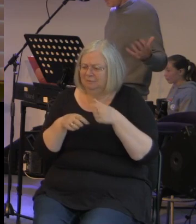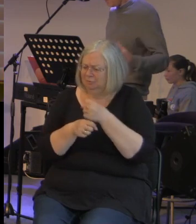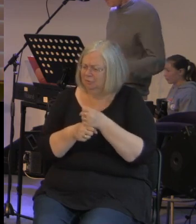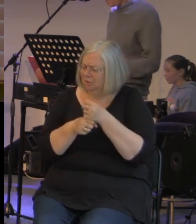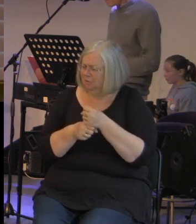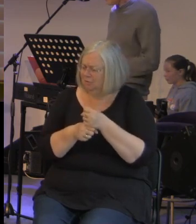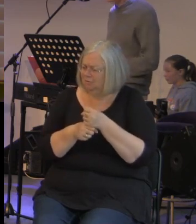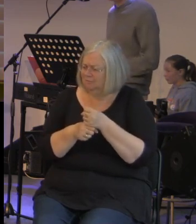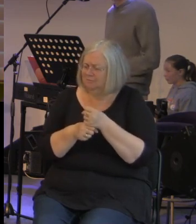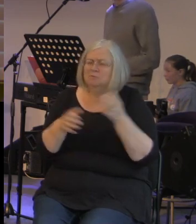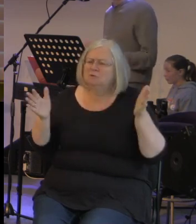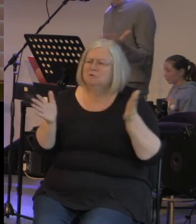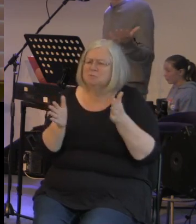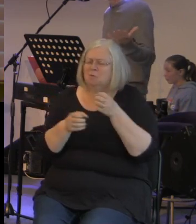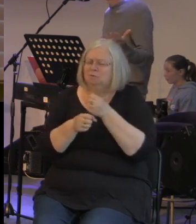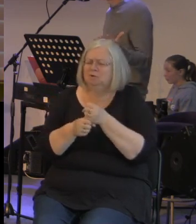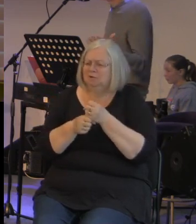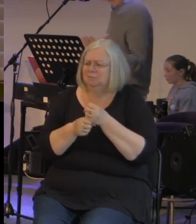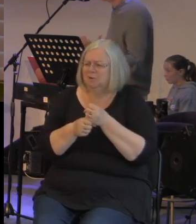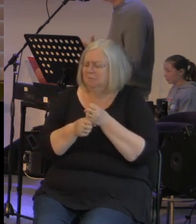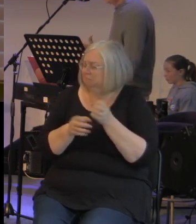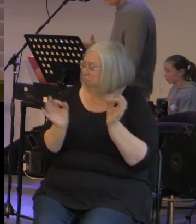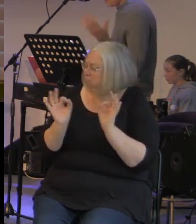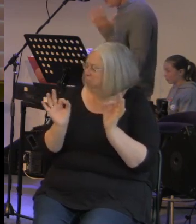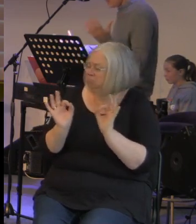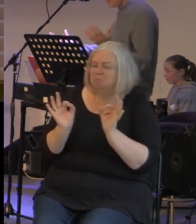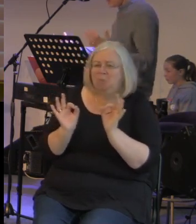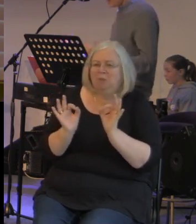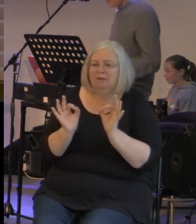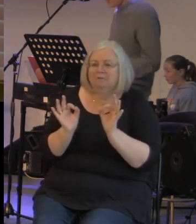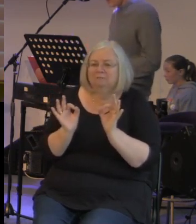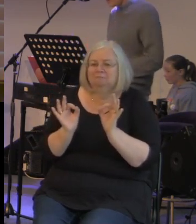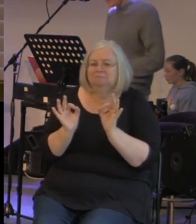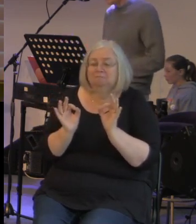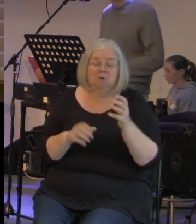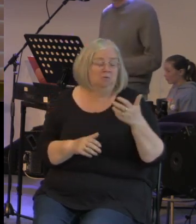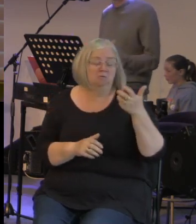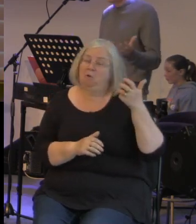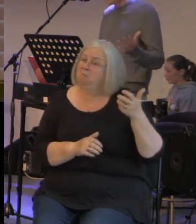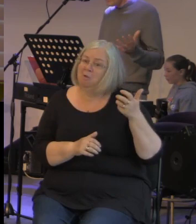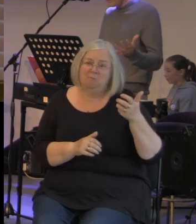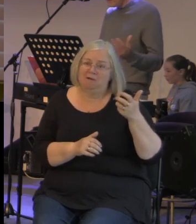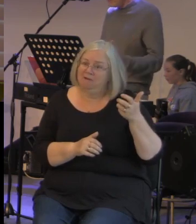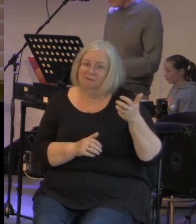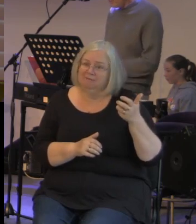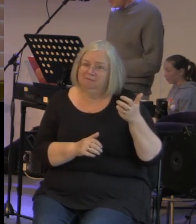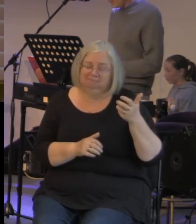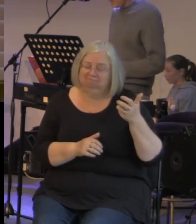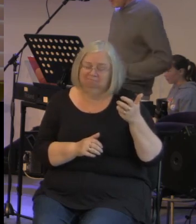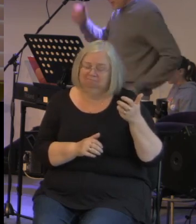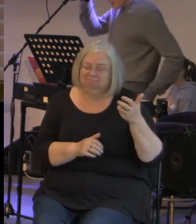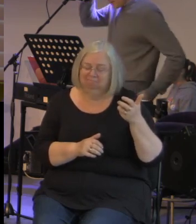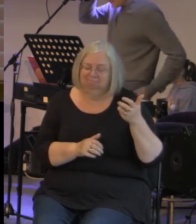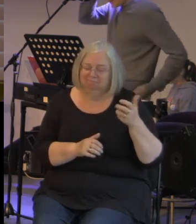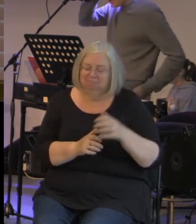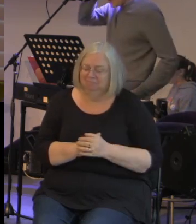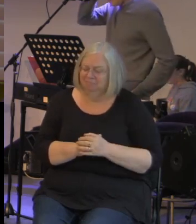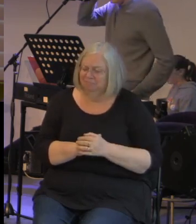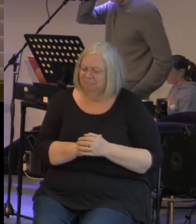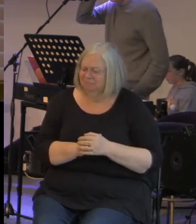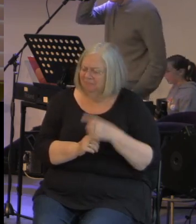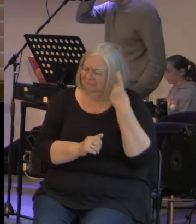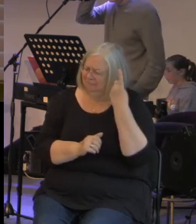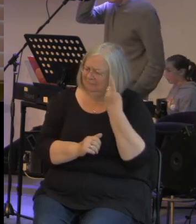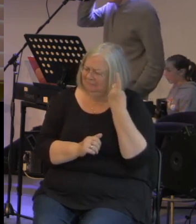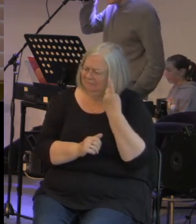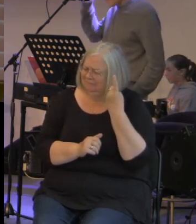around. Couldn't, of course, check your smartphone in those days to see what was going on. They hadn't been invented. And as I was